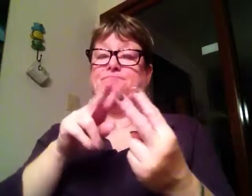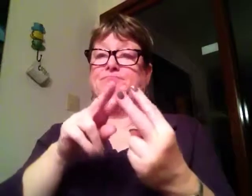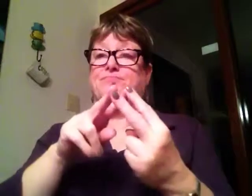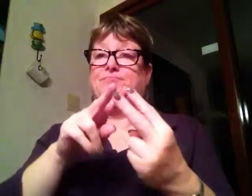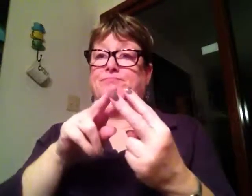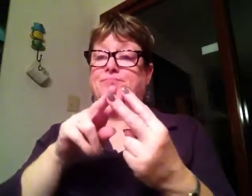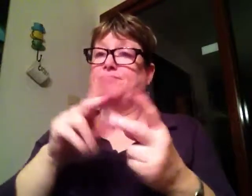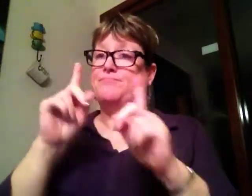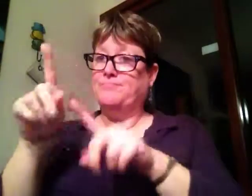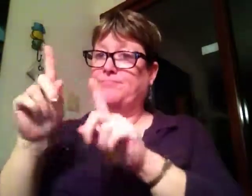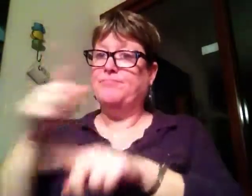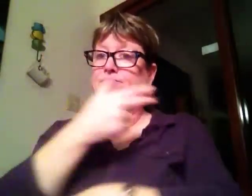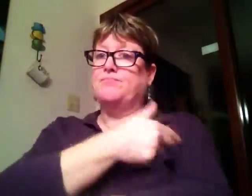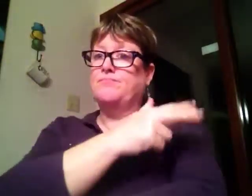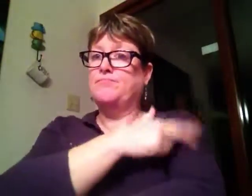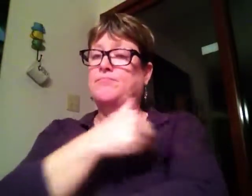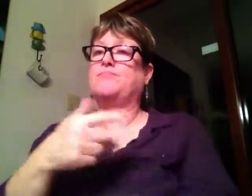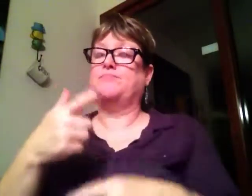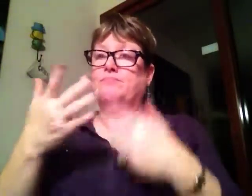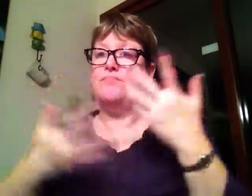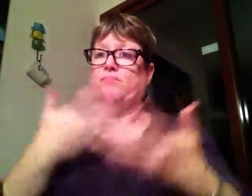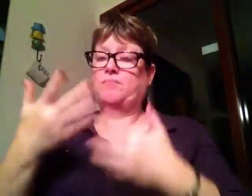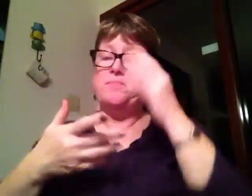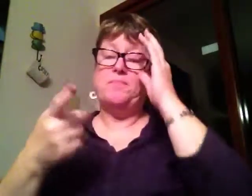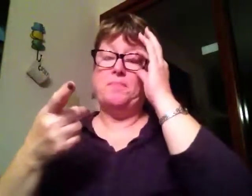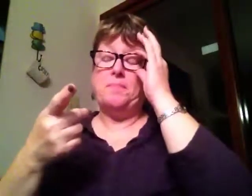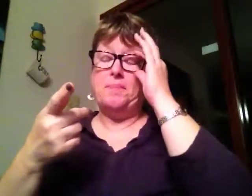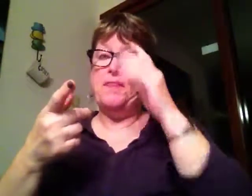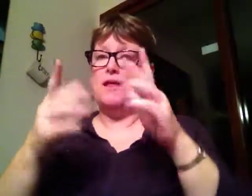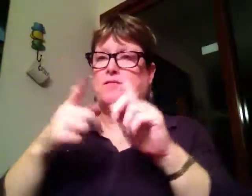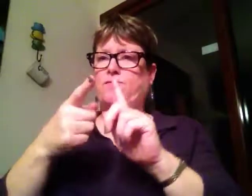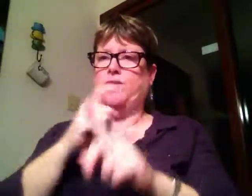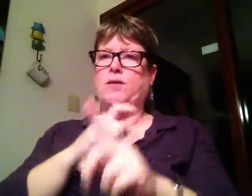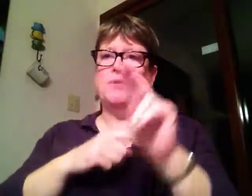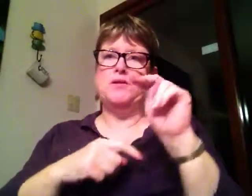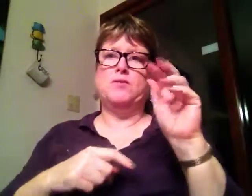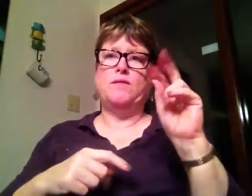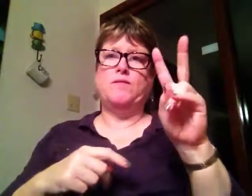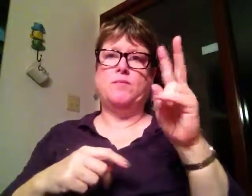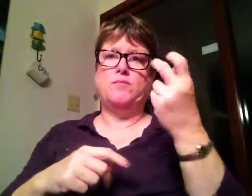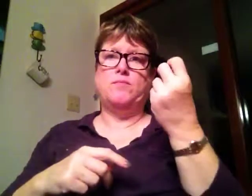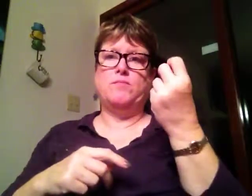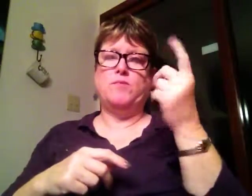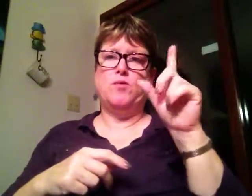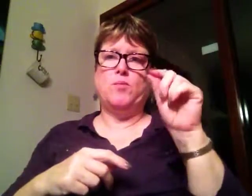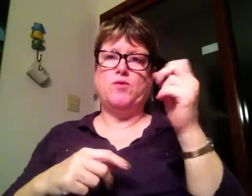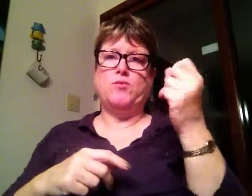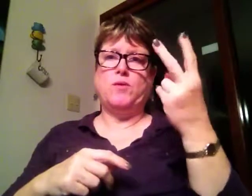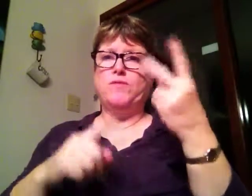She had taken five of her children. Her husband took four by another route. And they hoped to find one another.